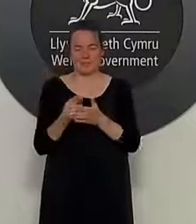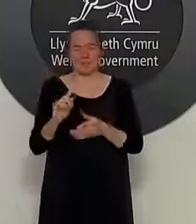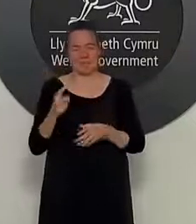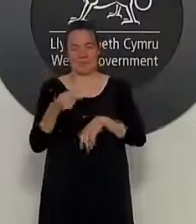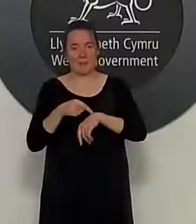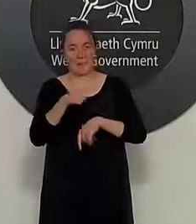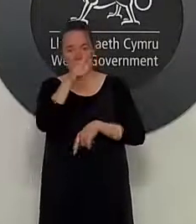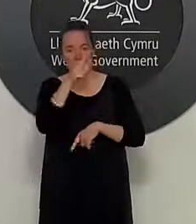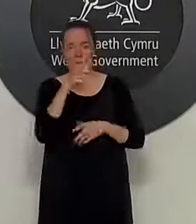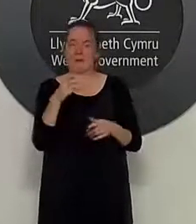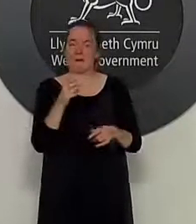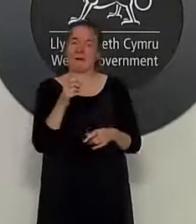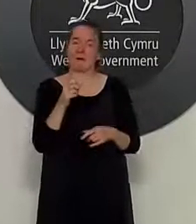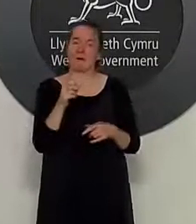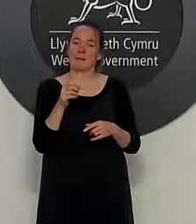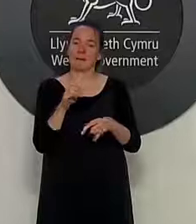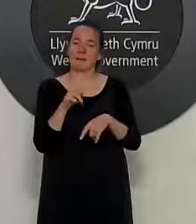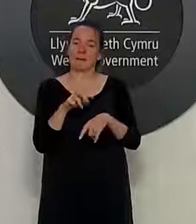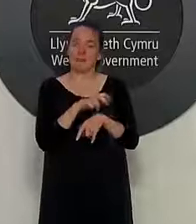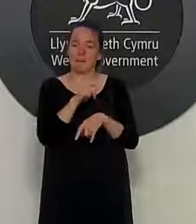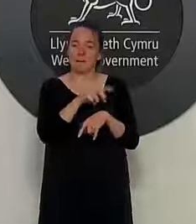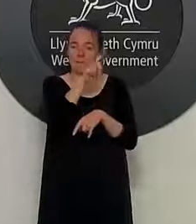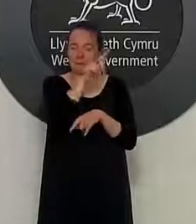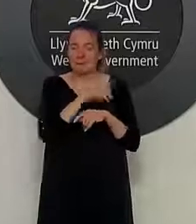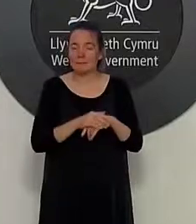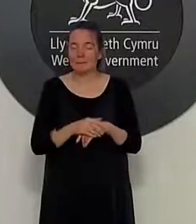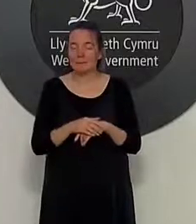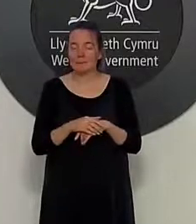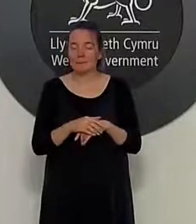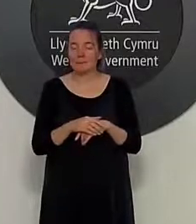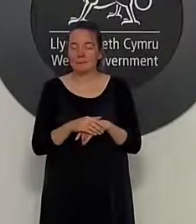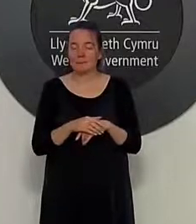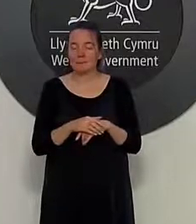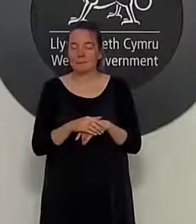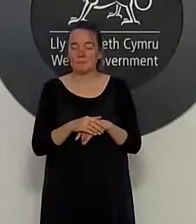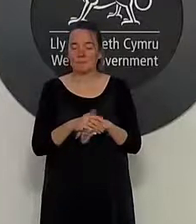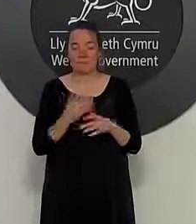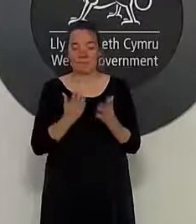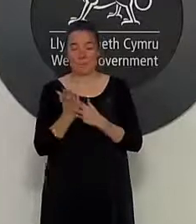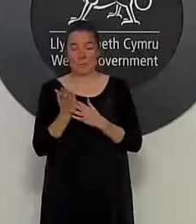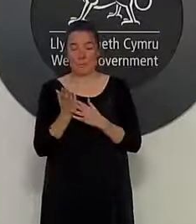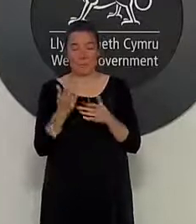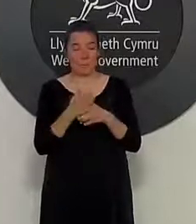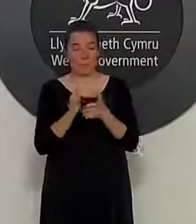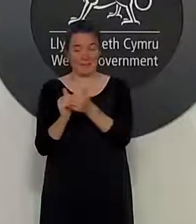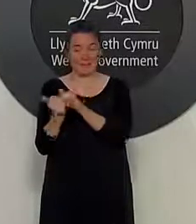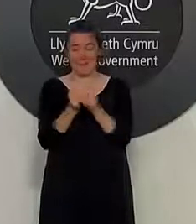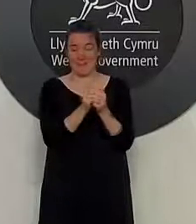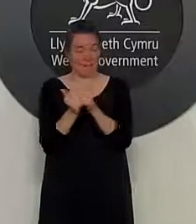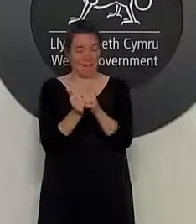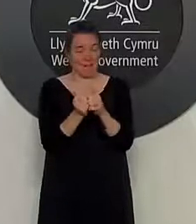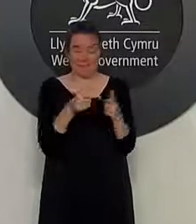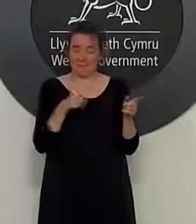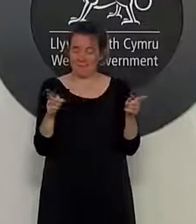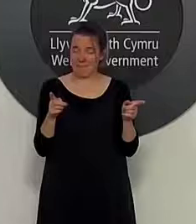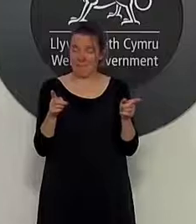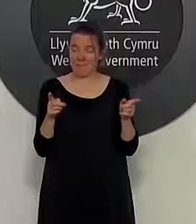part of working together means accepting that you're not going to get everything that you want, and we're not going to